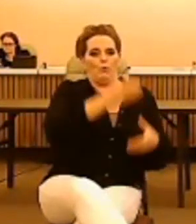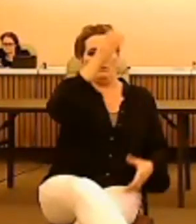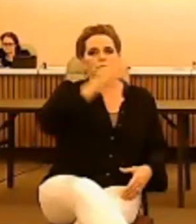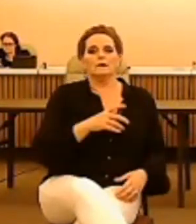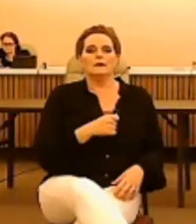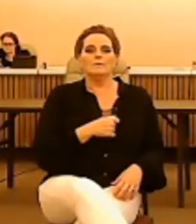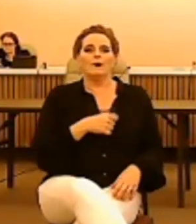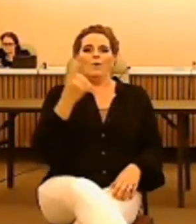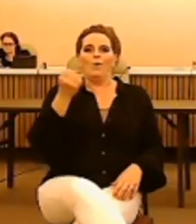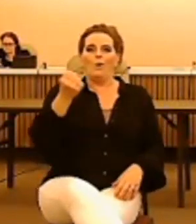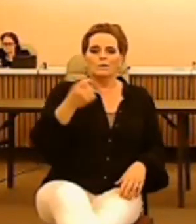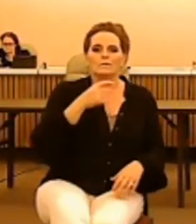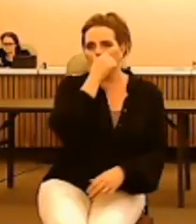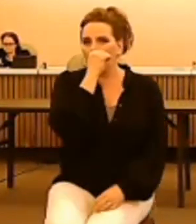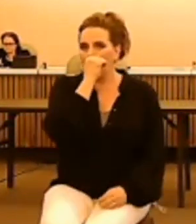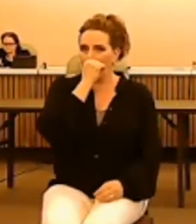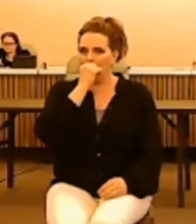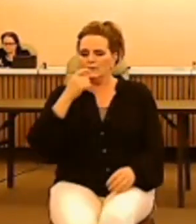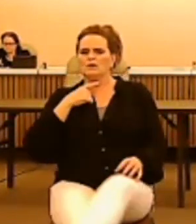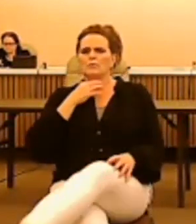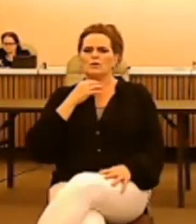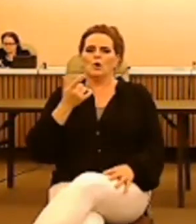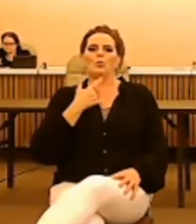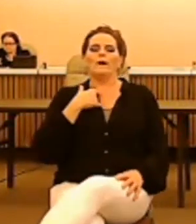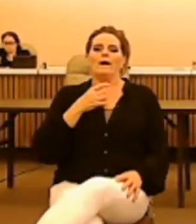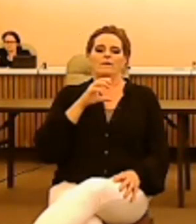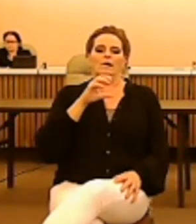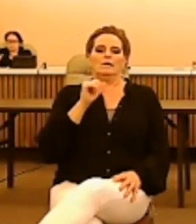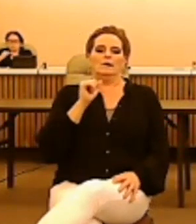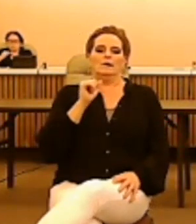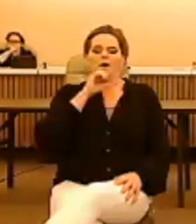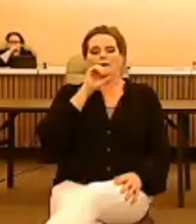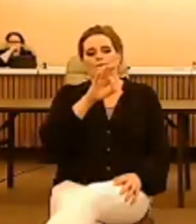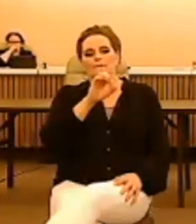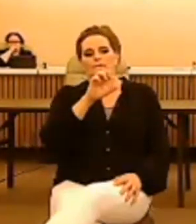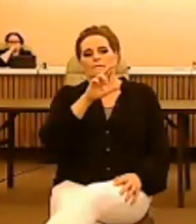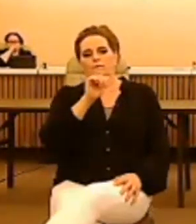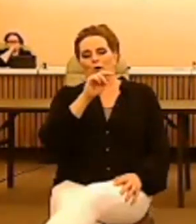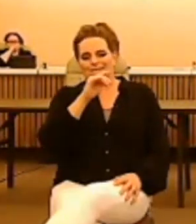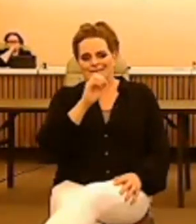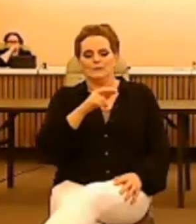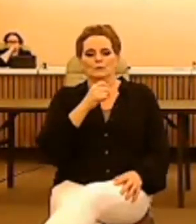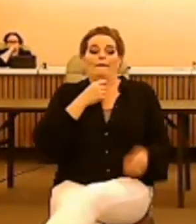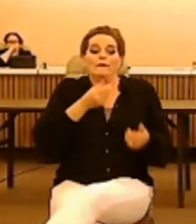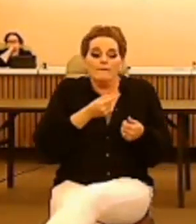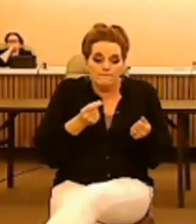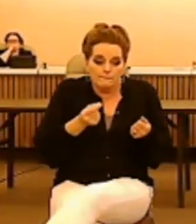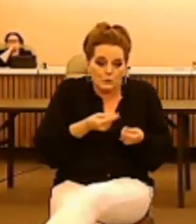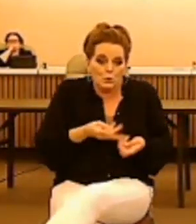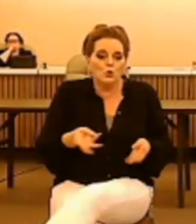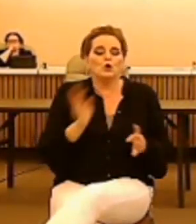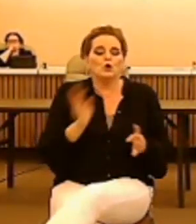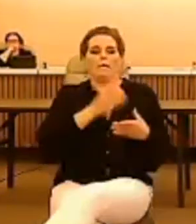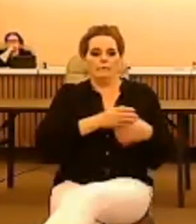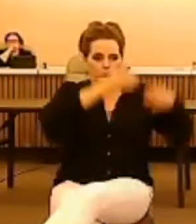Well, hold on, Tim. You just wanted to follow up So on we that. have called Frontier to have a few of the poles on our property to be